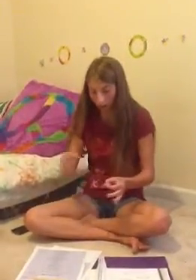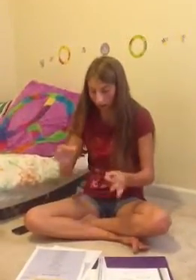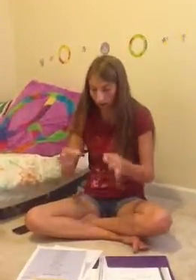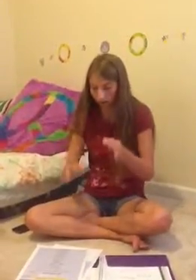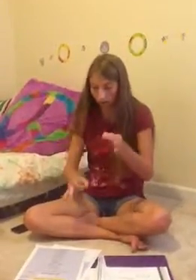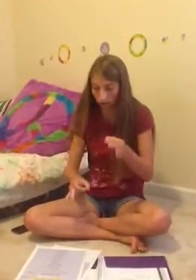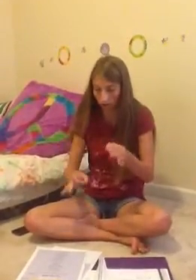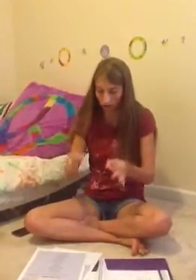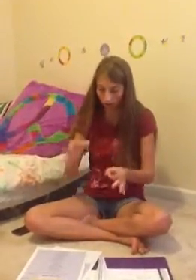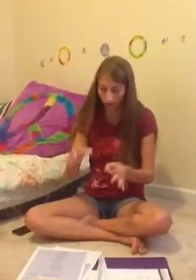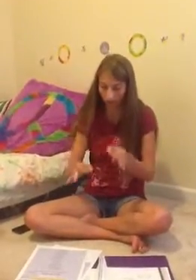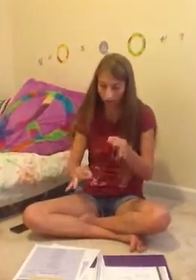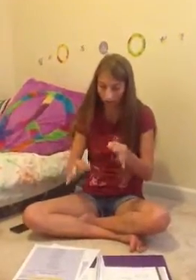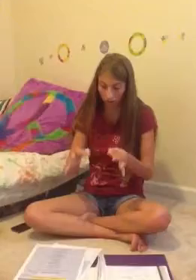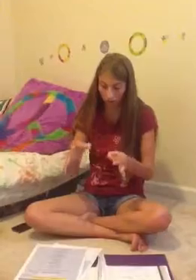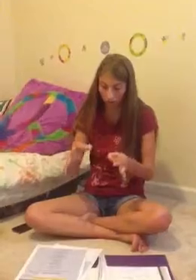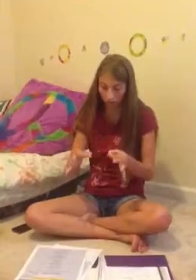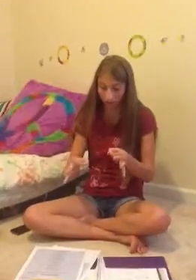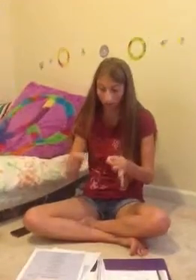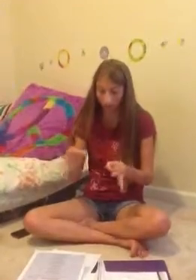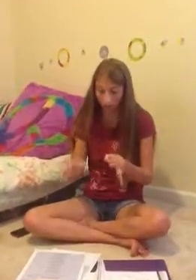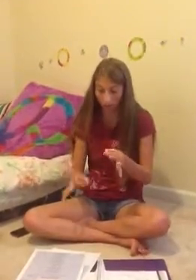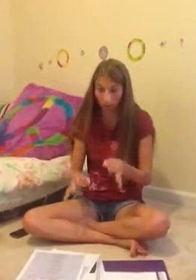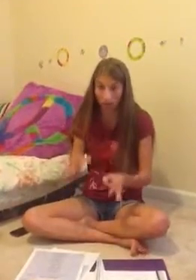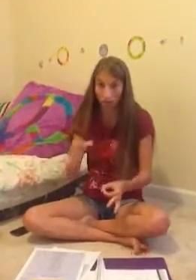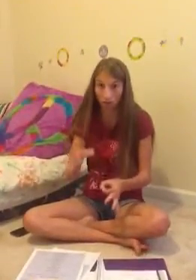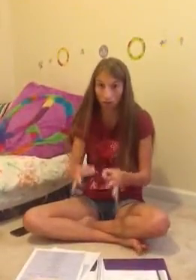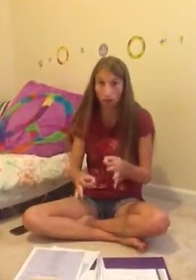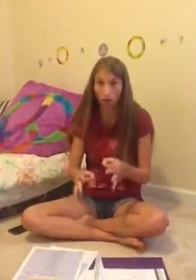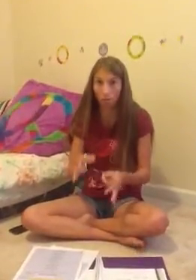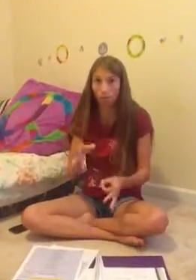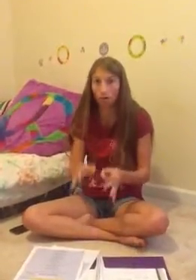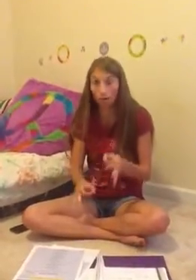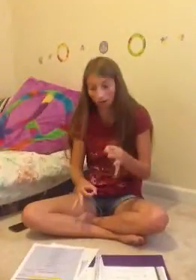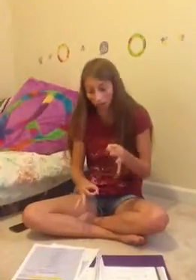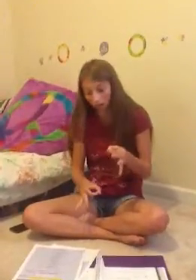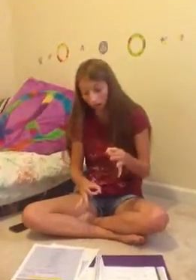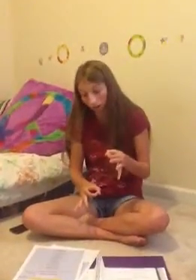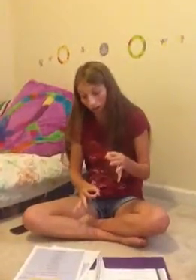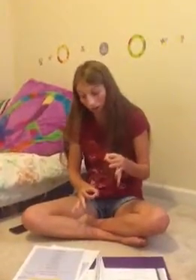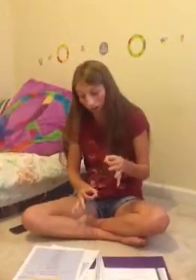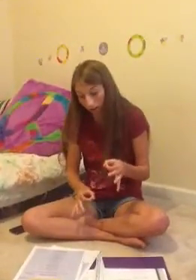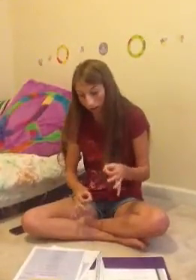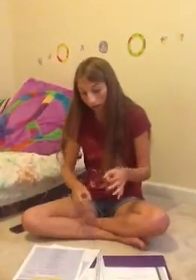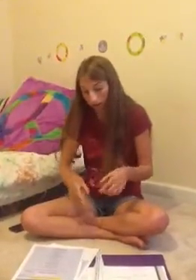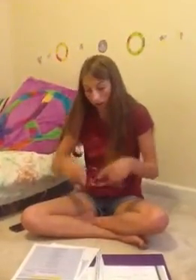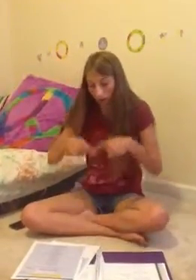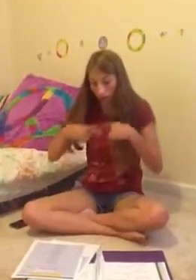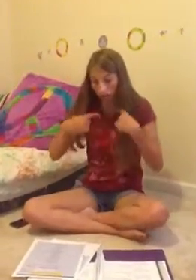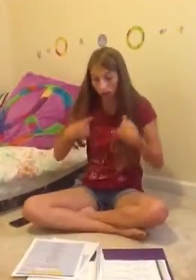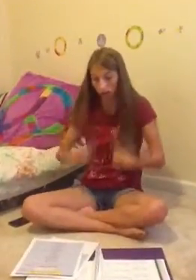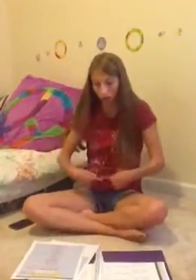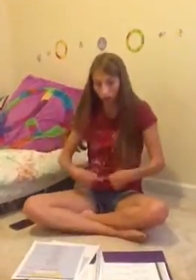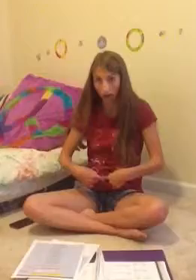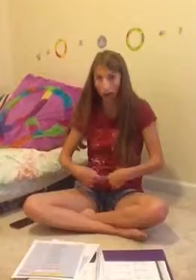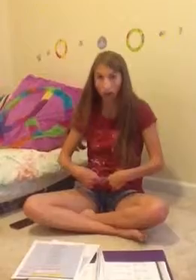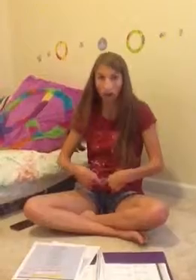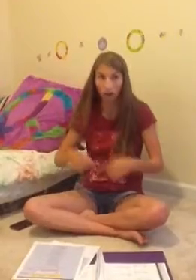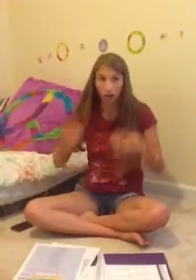so it's F in your F fingers and you're going up and down. And then you do your heart and